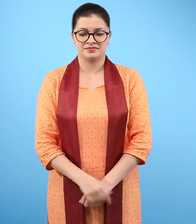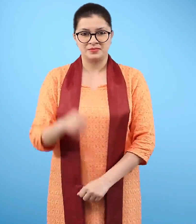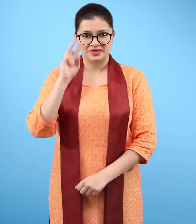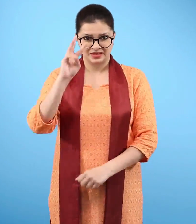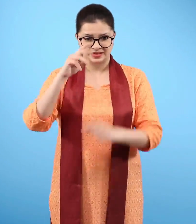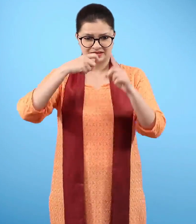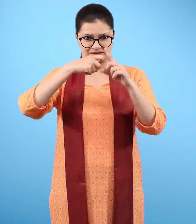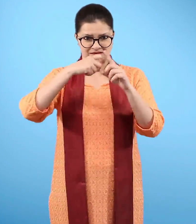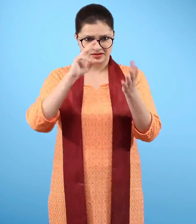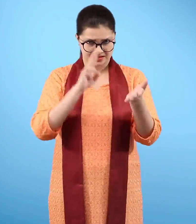3 kilometers,